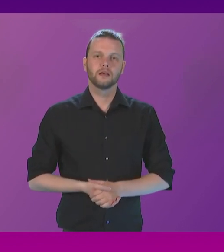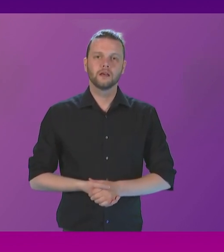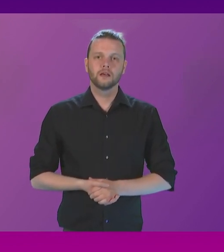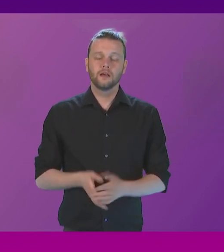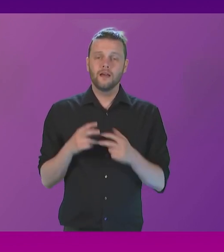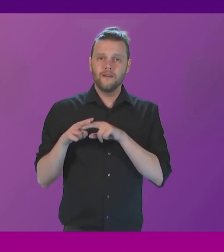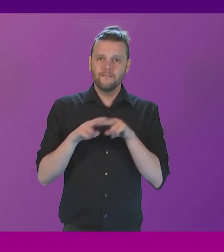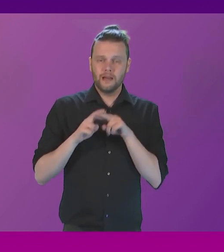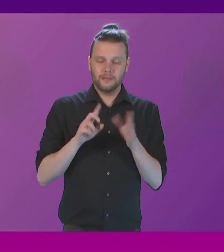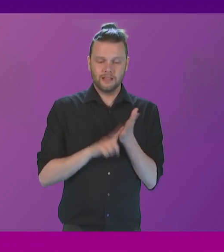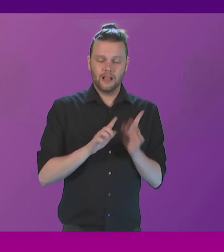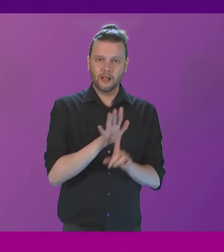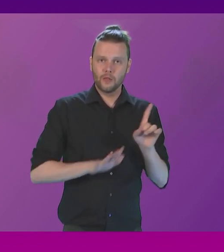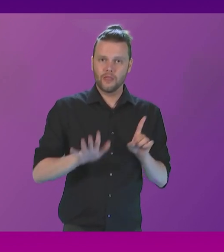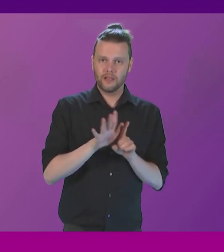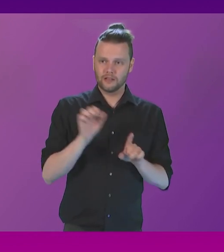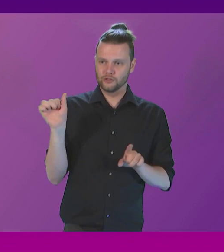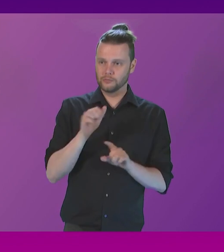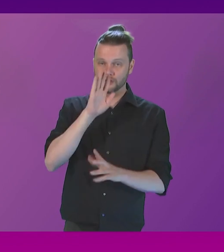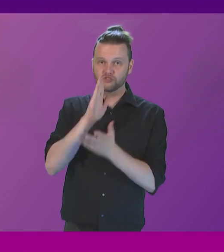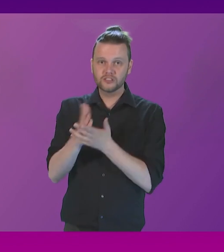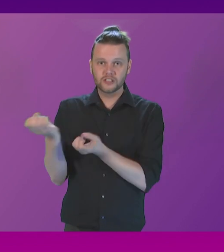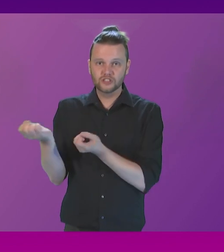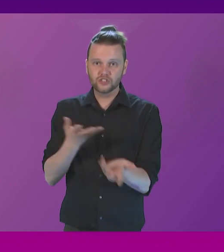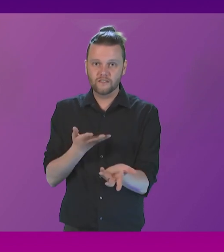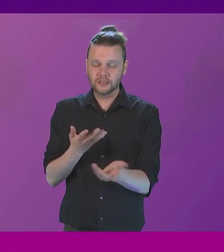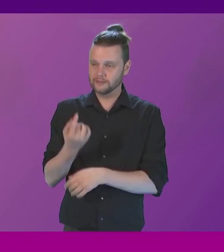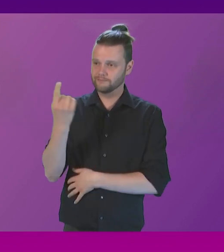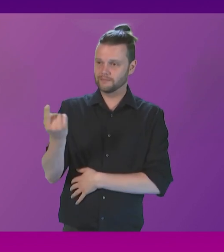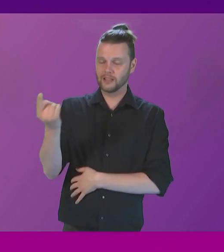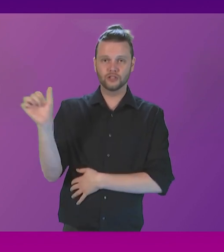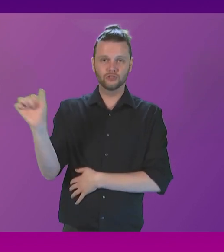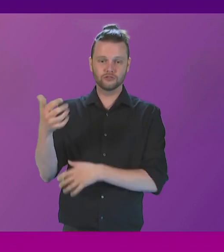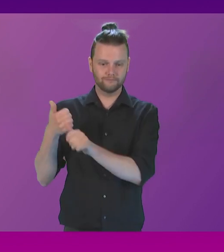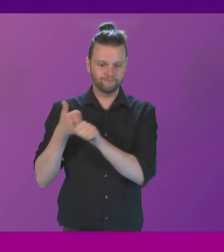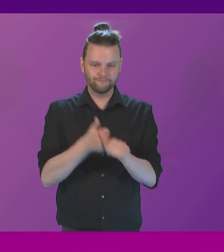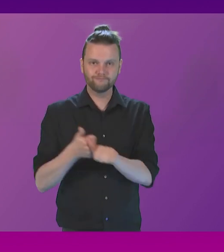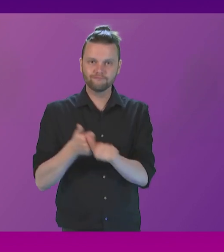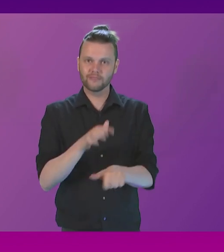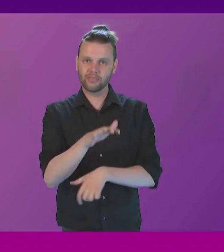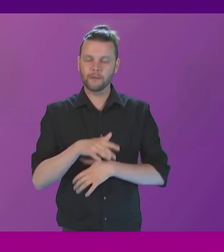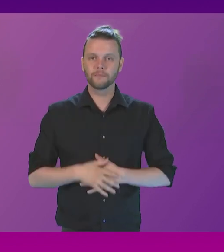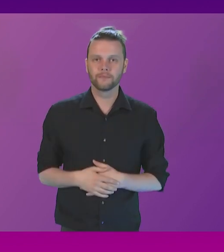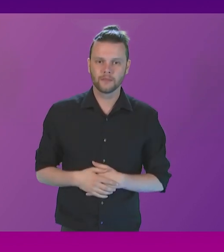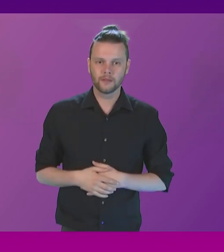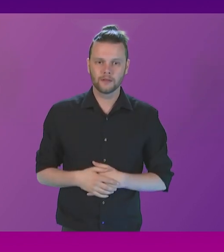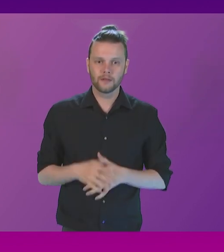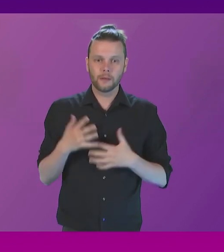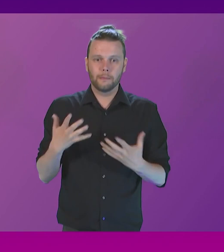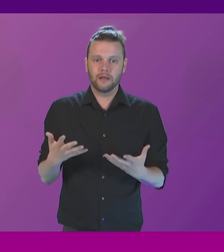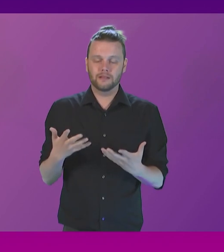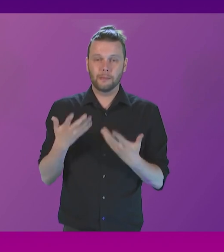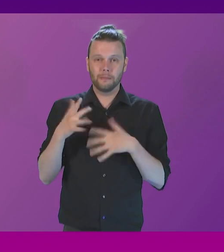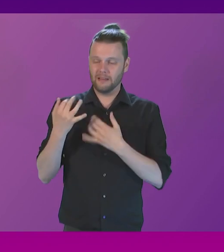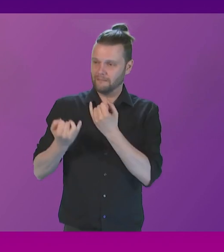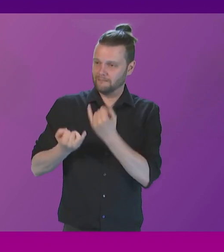Families in Lothian placed their trust in a service that was there to assist and help them. Instead, they were failed